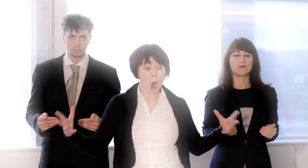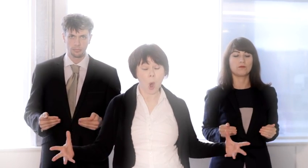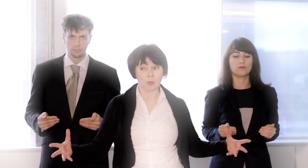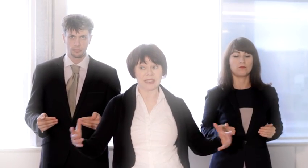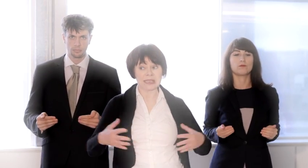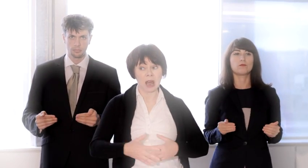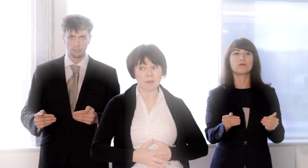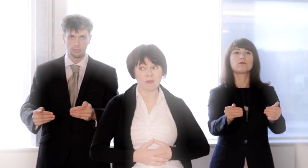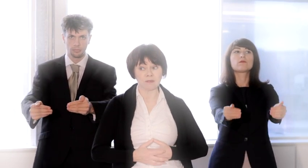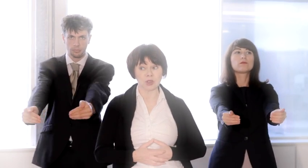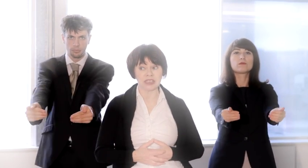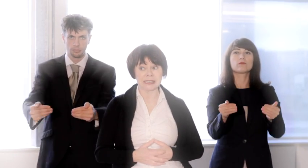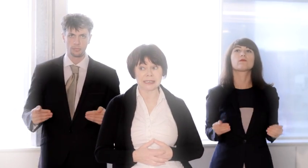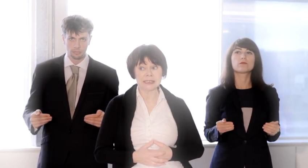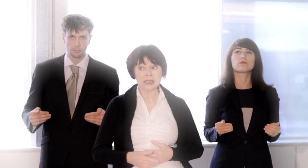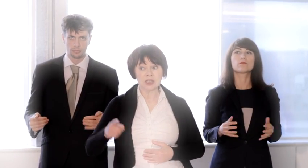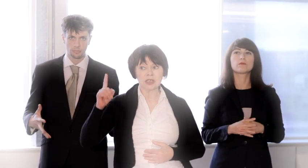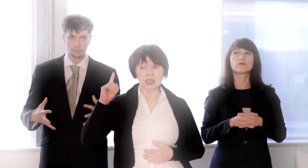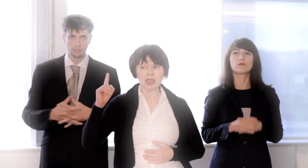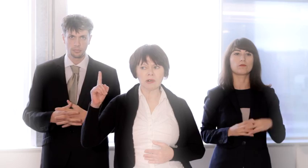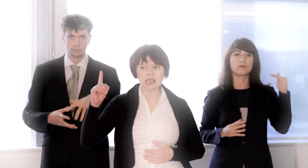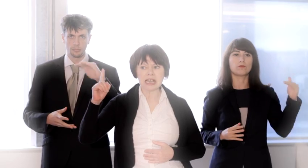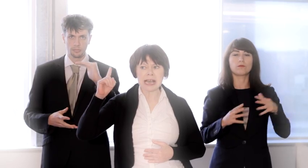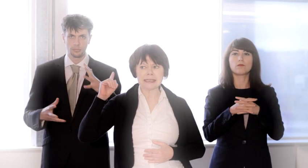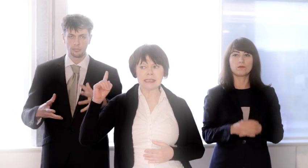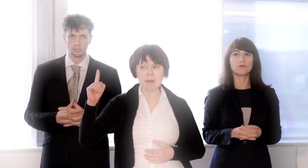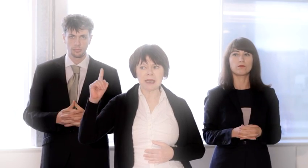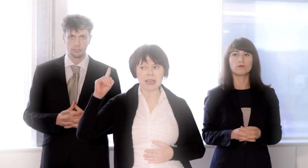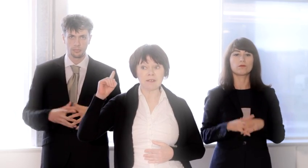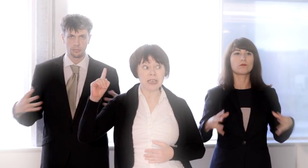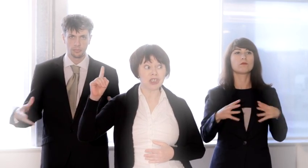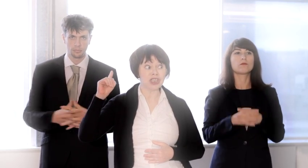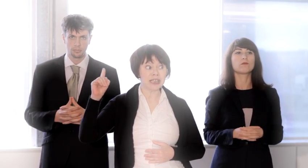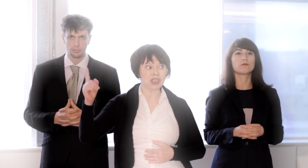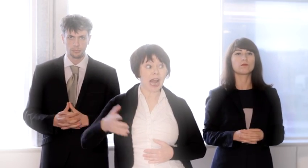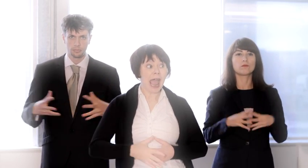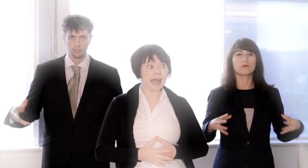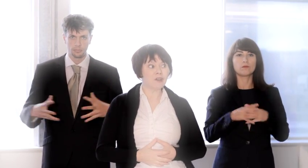to flee their homes as climate refugees. Security and stability